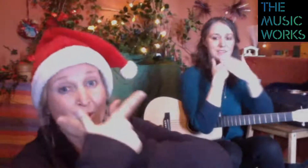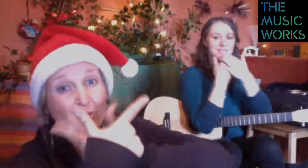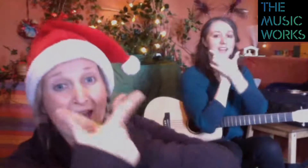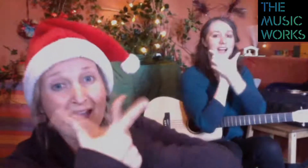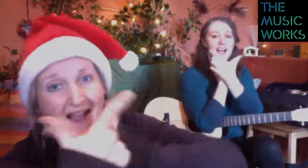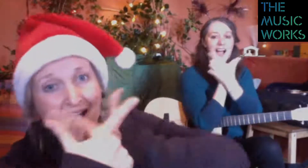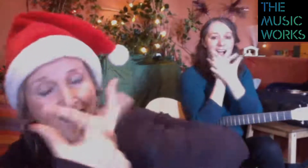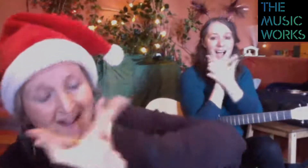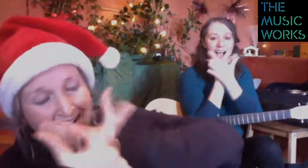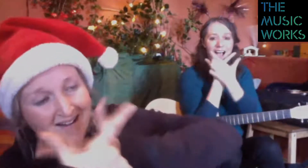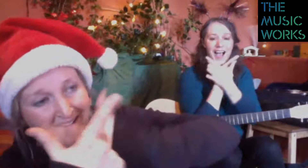way.